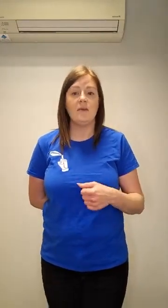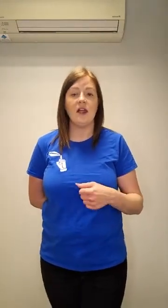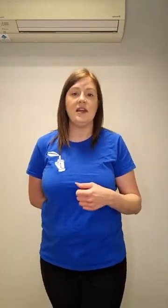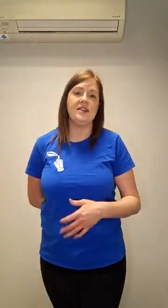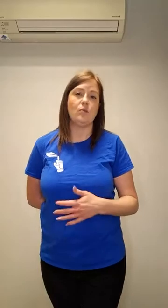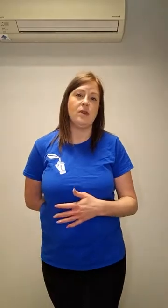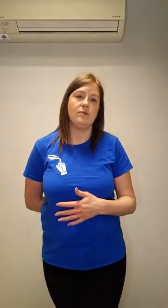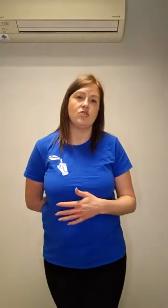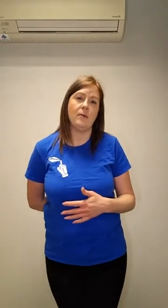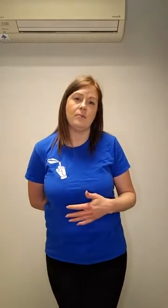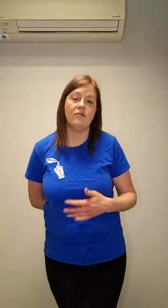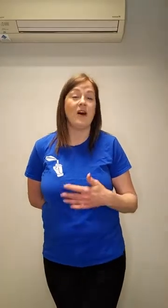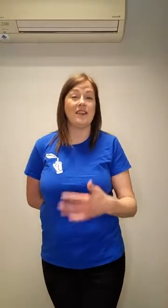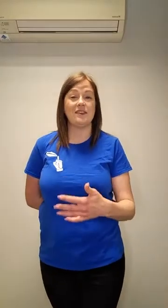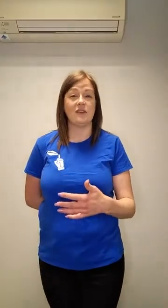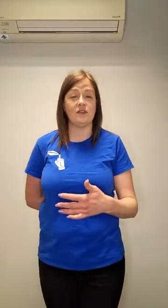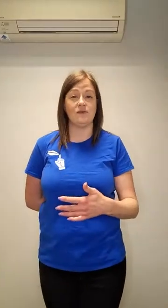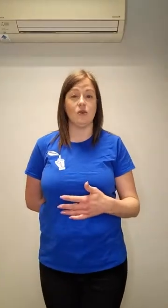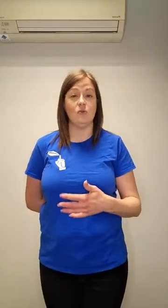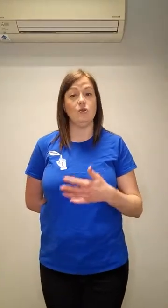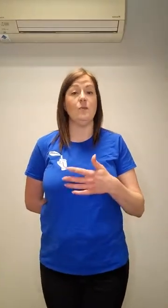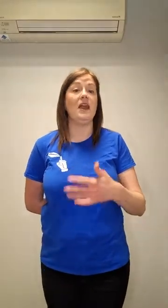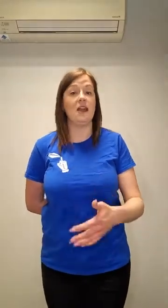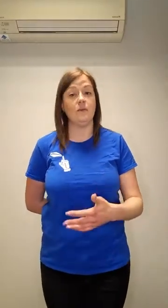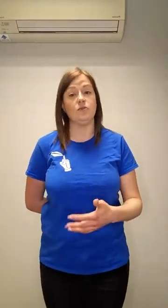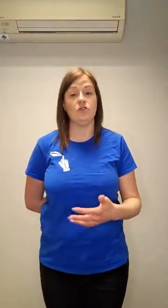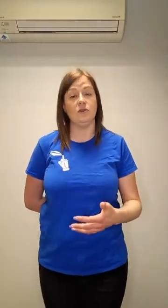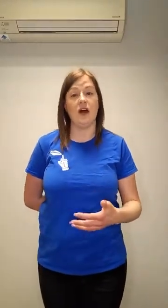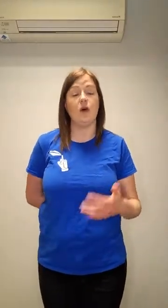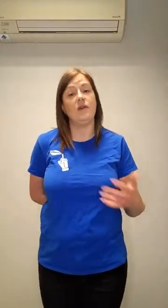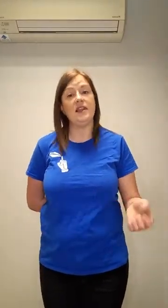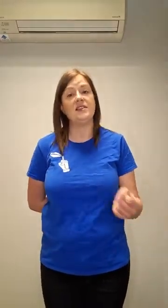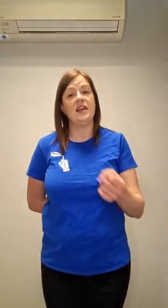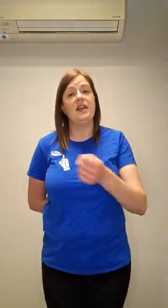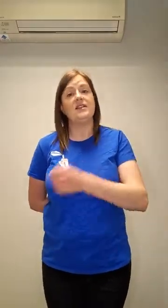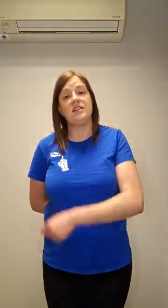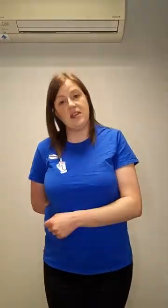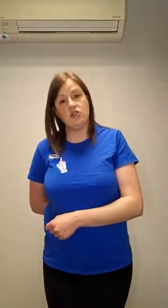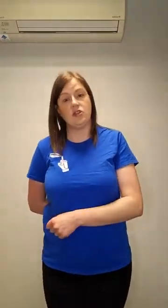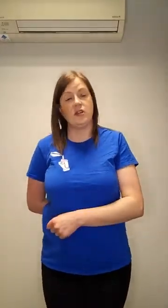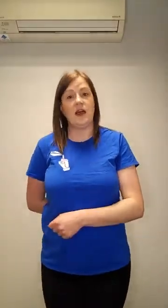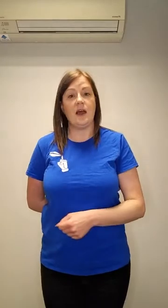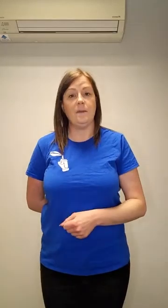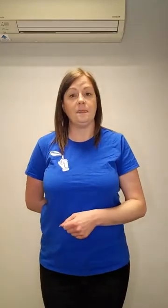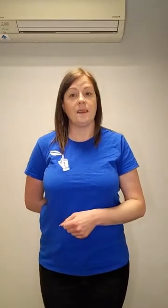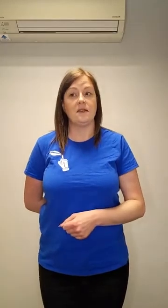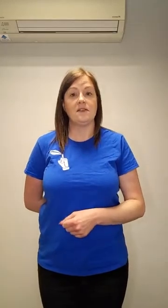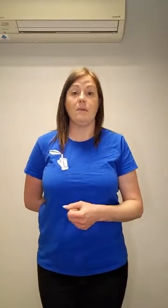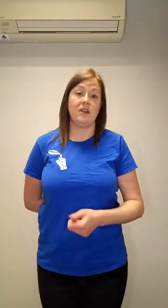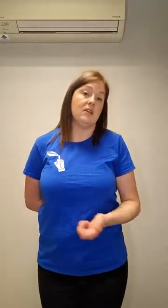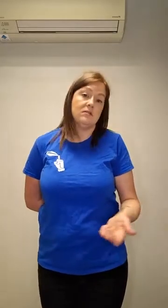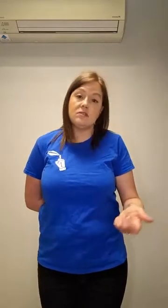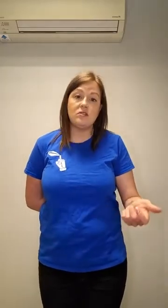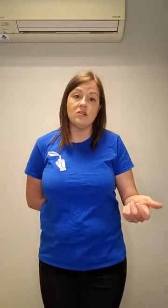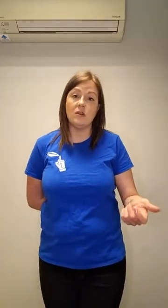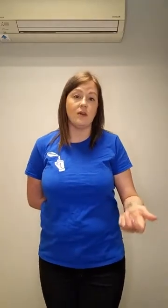at least we try and provide the signs for you to be able to do that, or at least teach somebody to know the